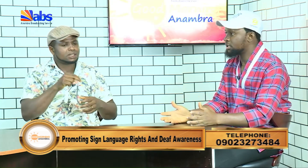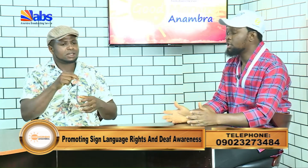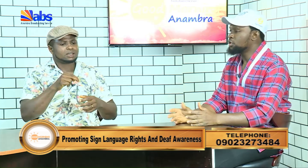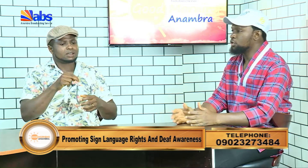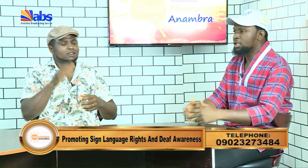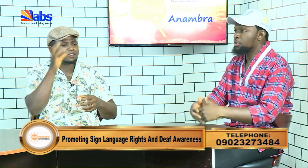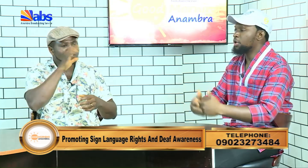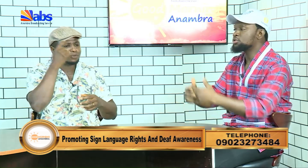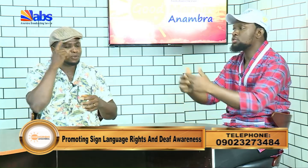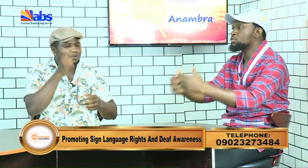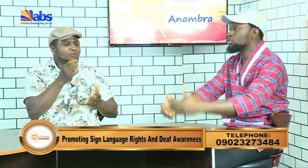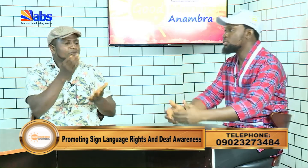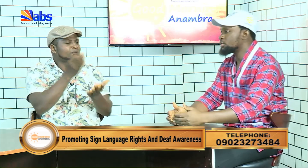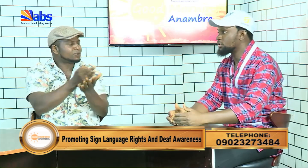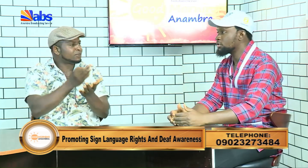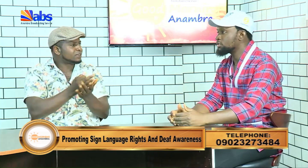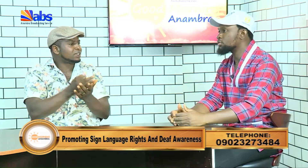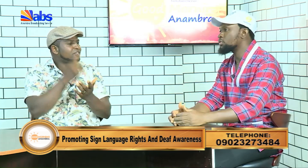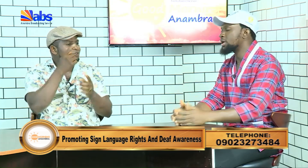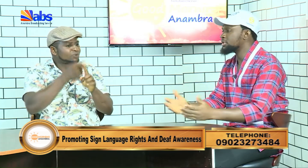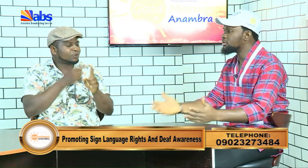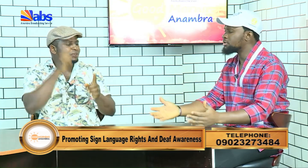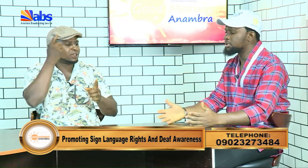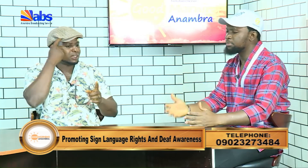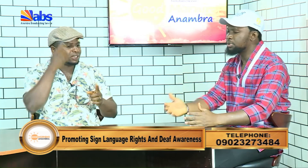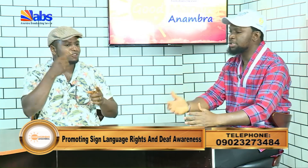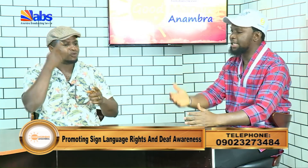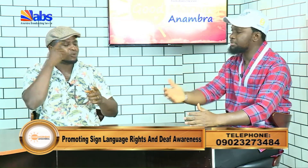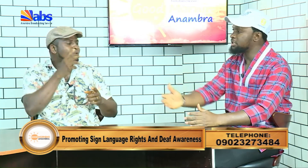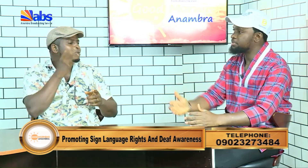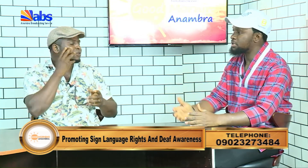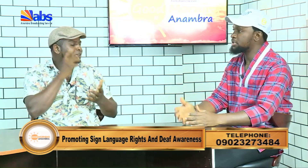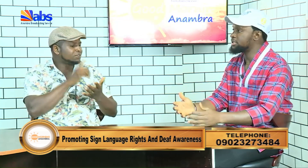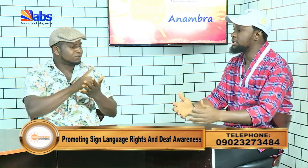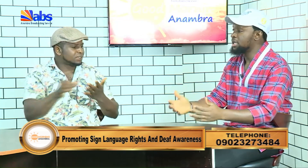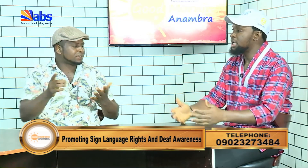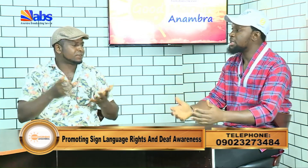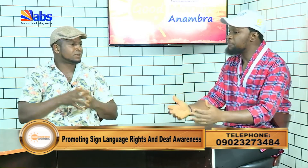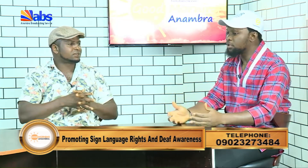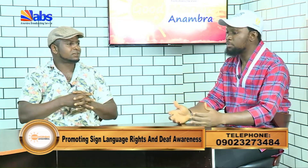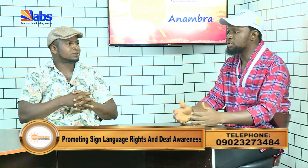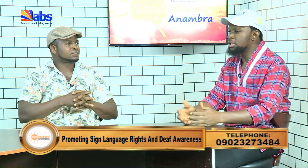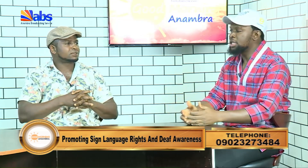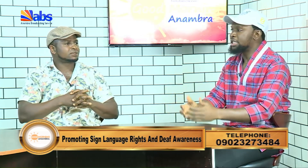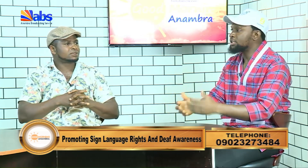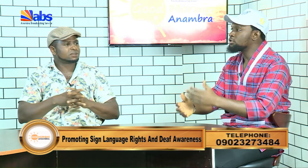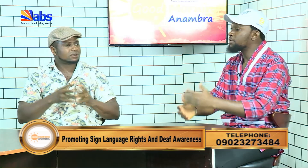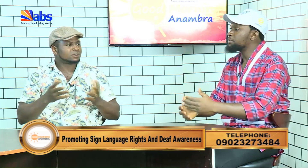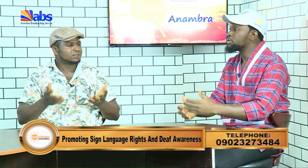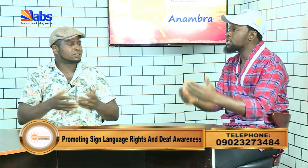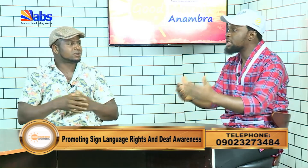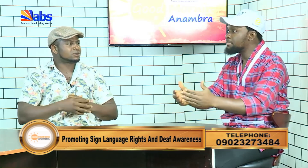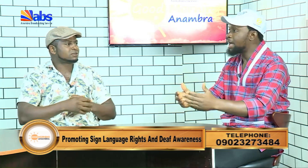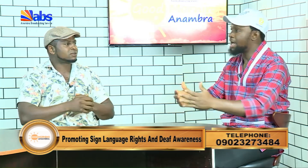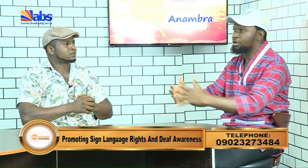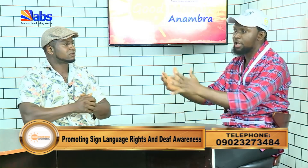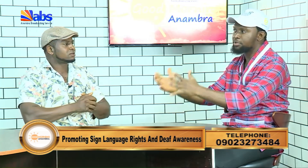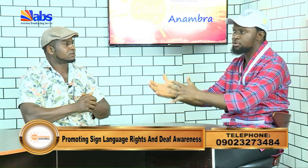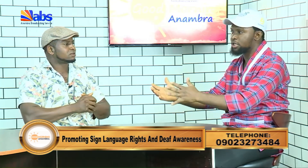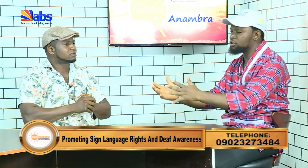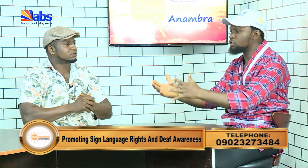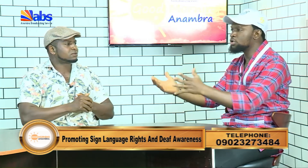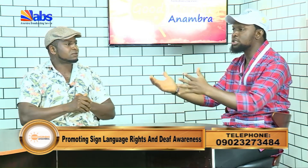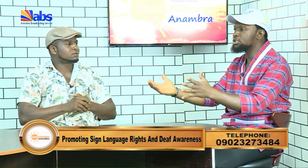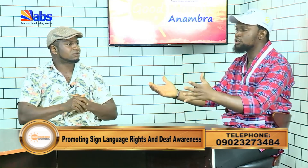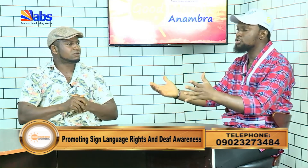person. So they went to go to the secondary school and tell the person, please admit this person is a deaf person, but there's no difference between him and the other